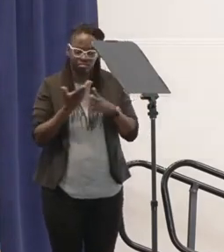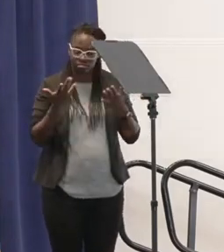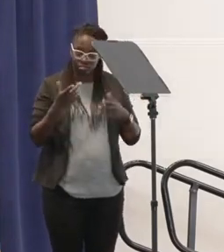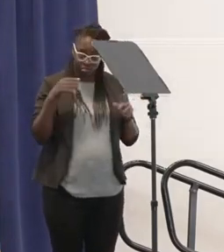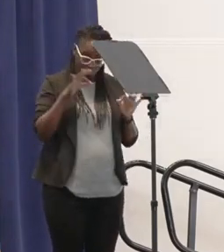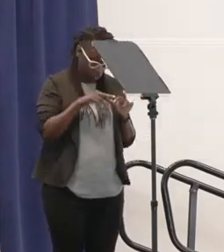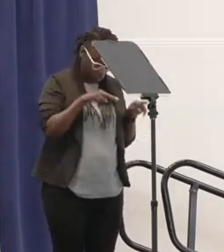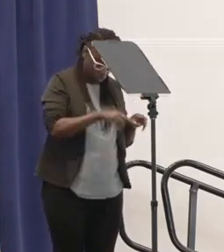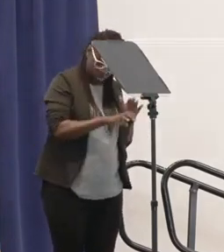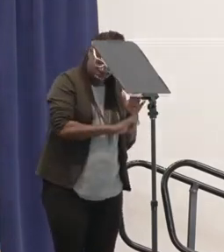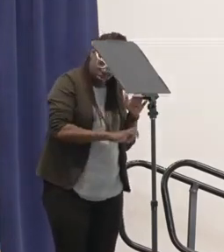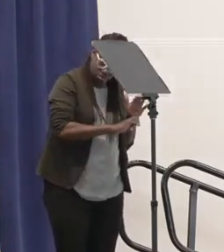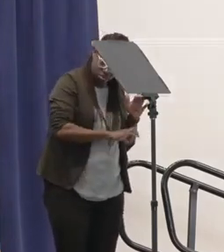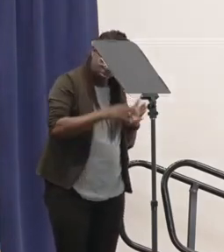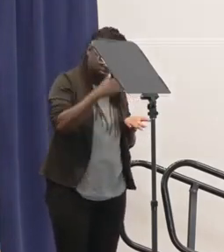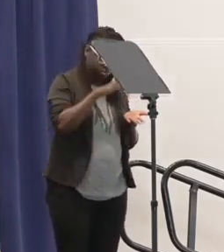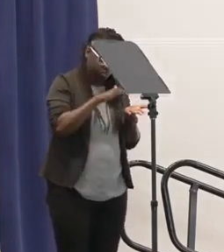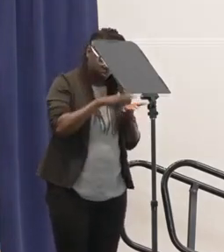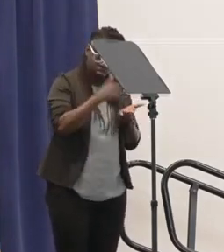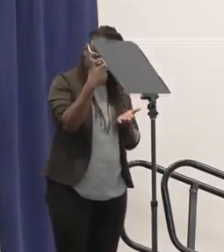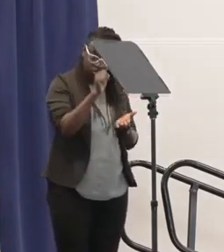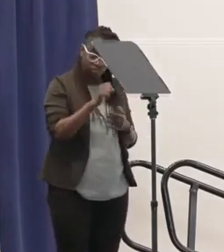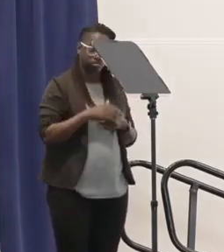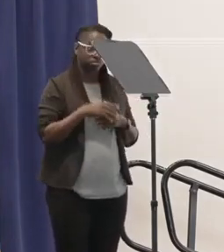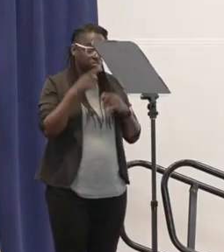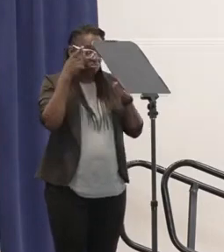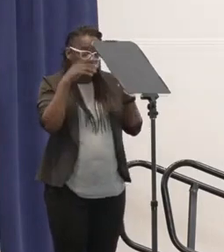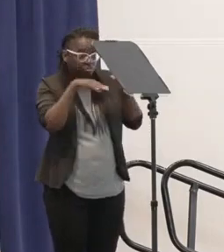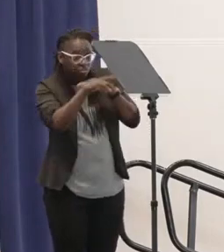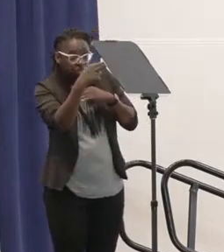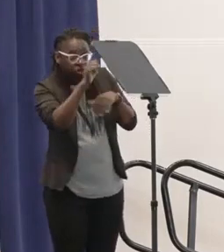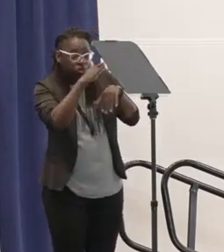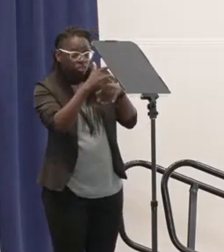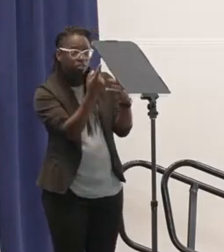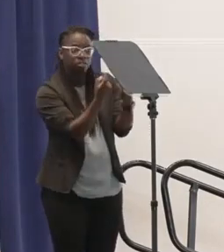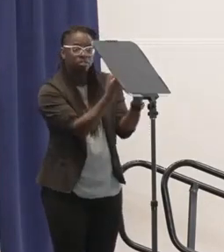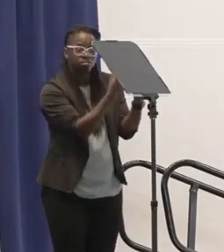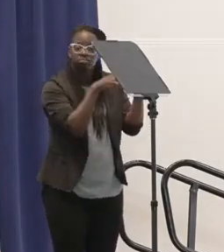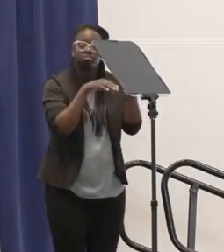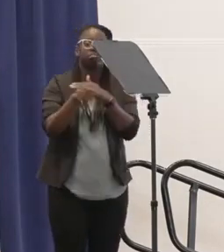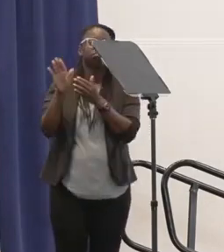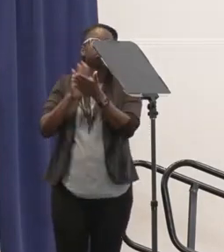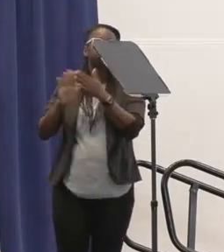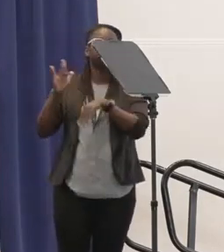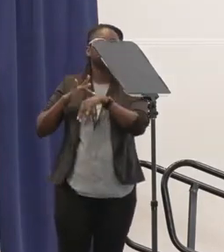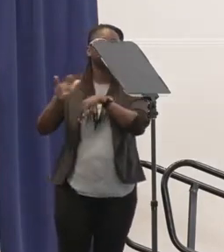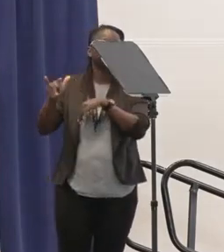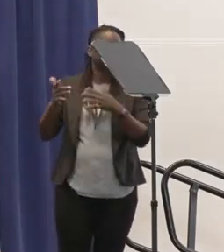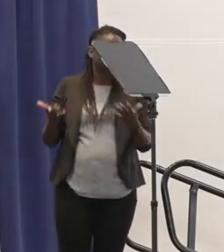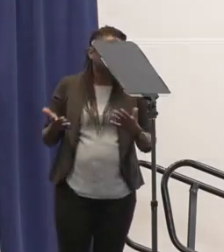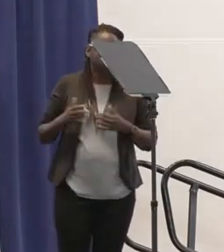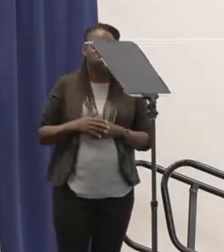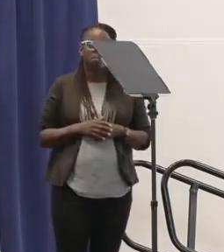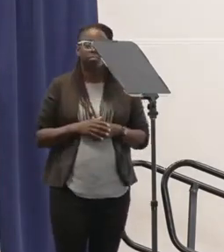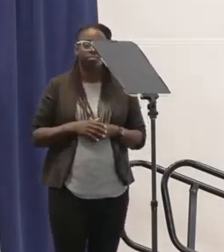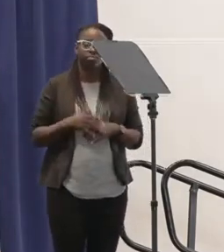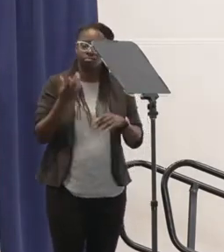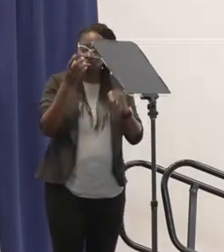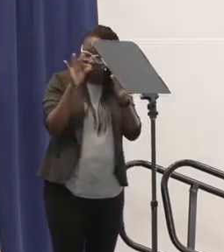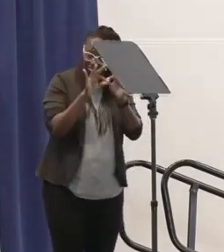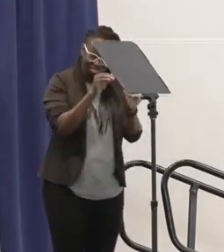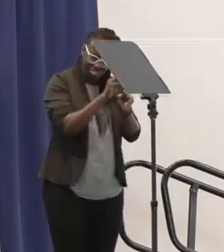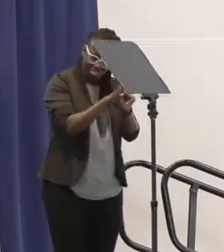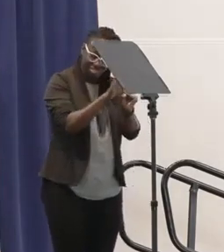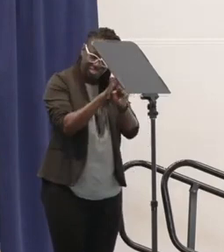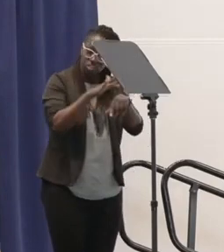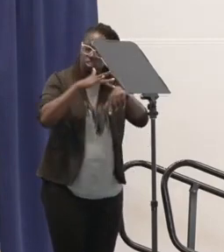all across the Commonwealth, including off of the eastern part of our state, and get out into communities to build and make sure